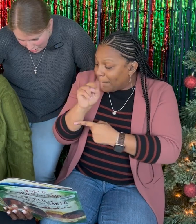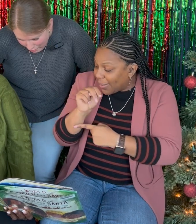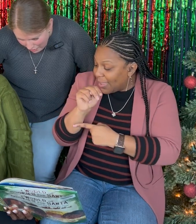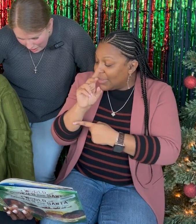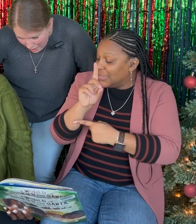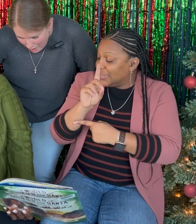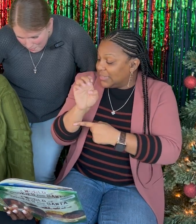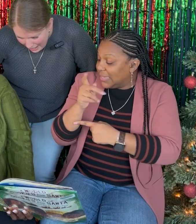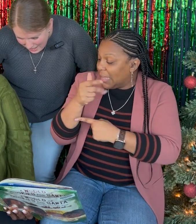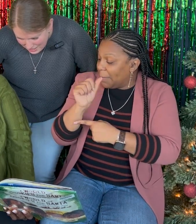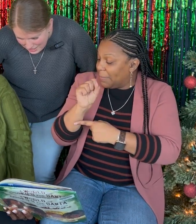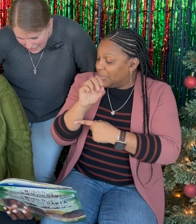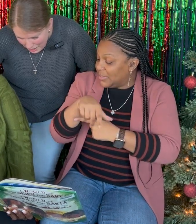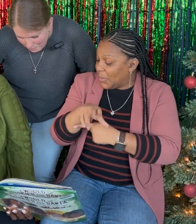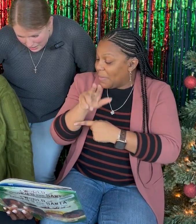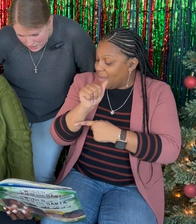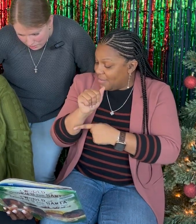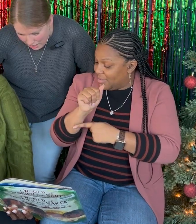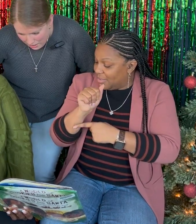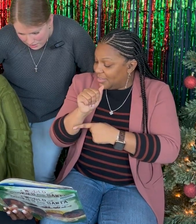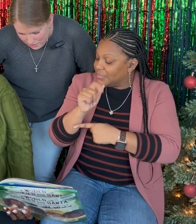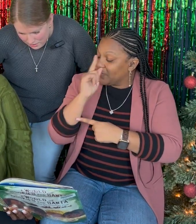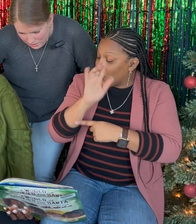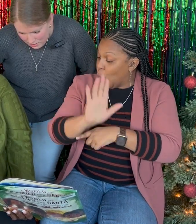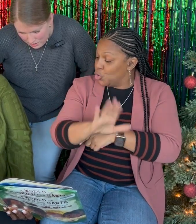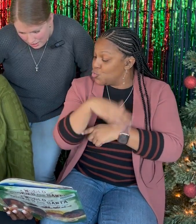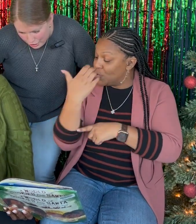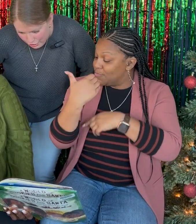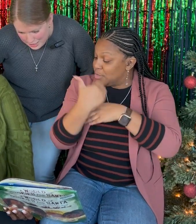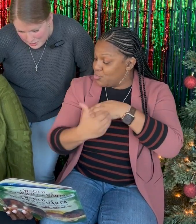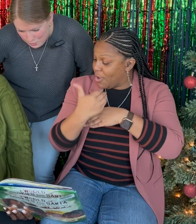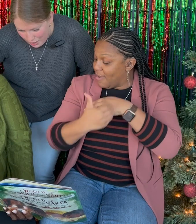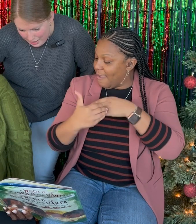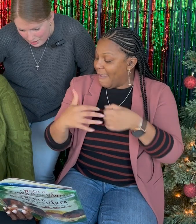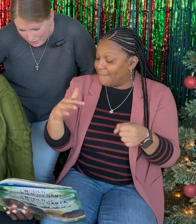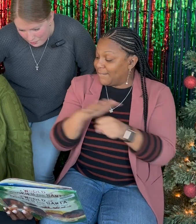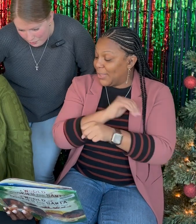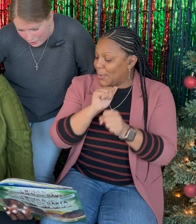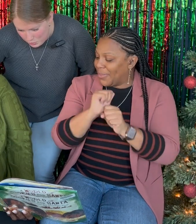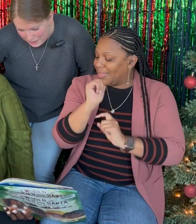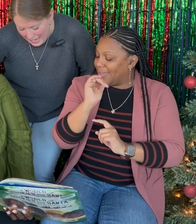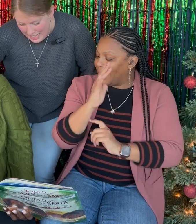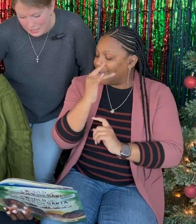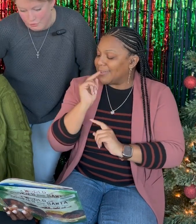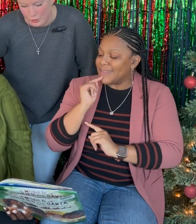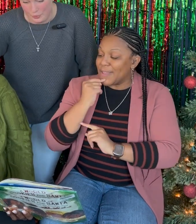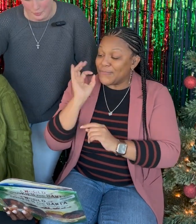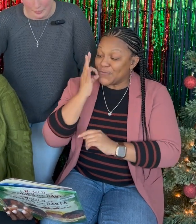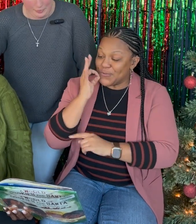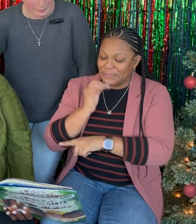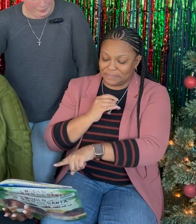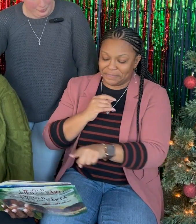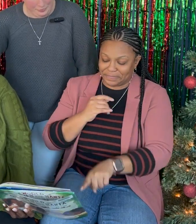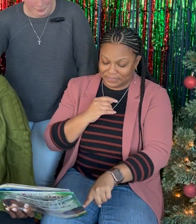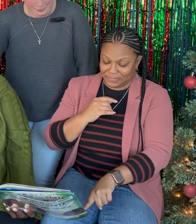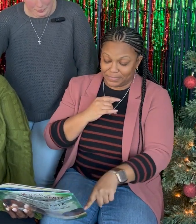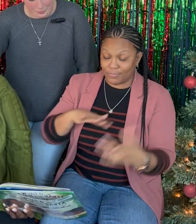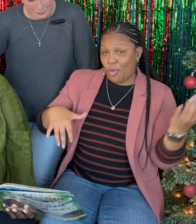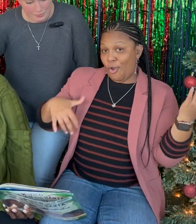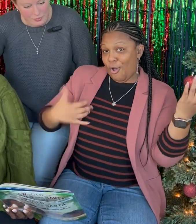gifts of pan de Pascua, a Christmas bread filled with candied fruit.